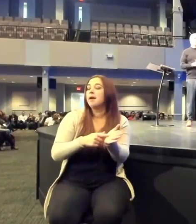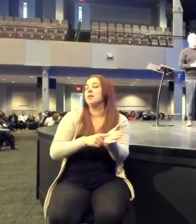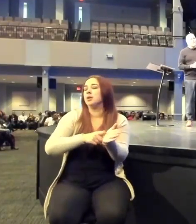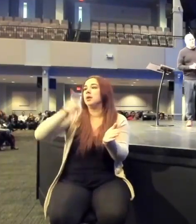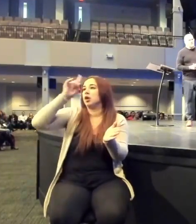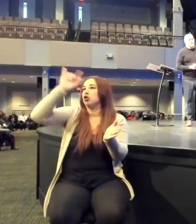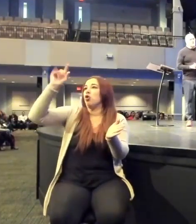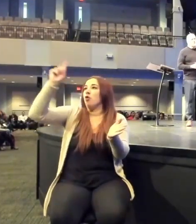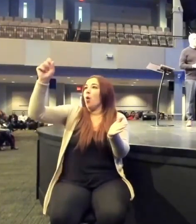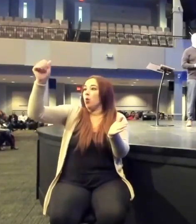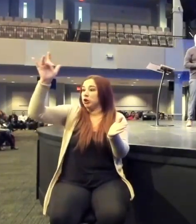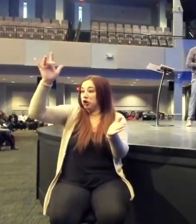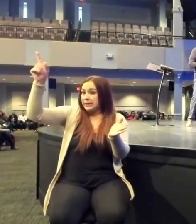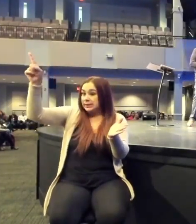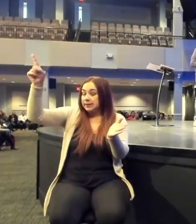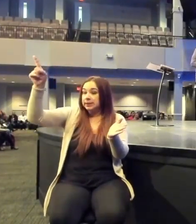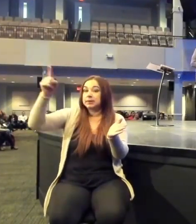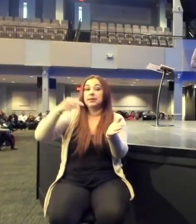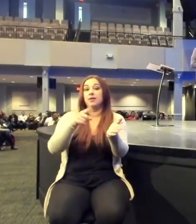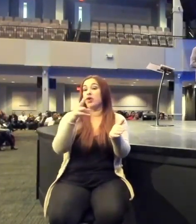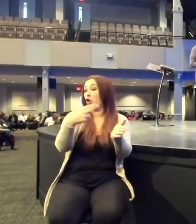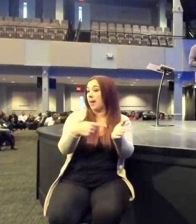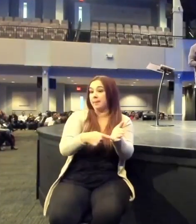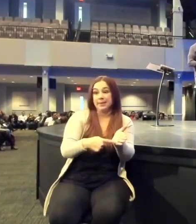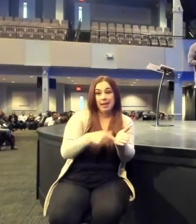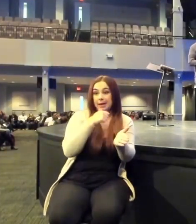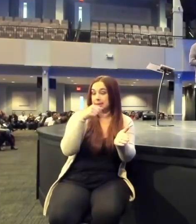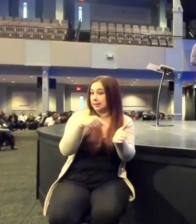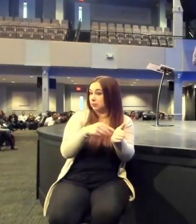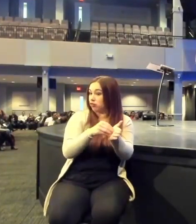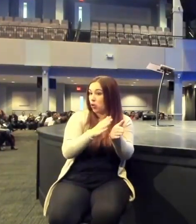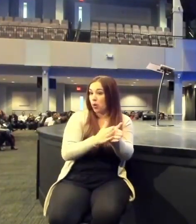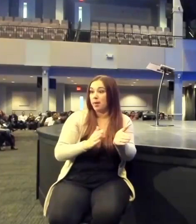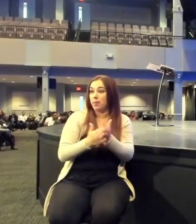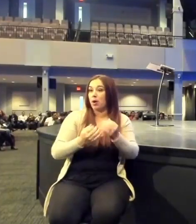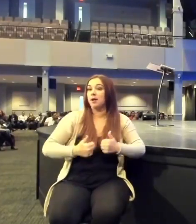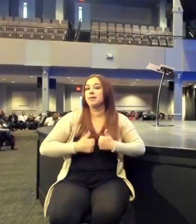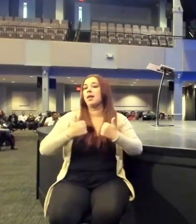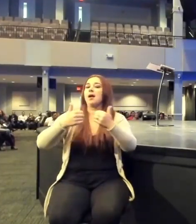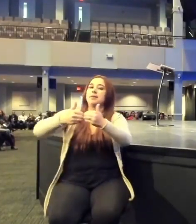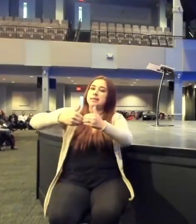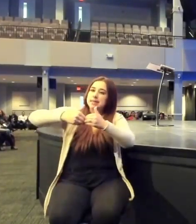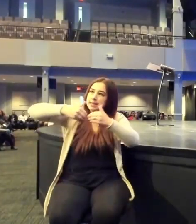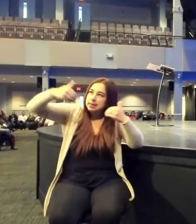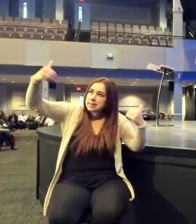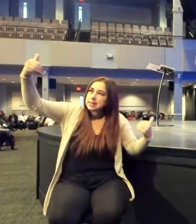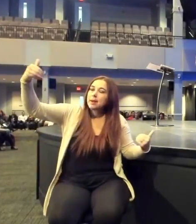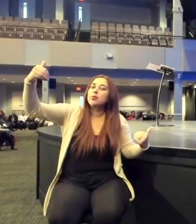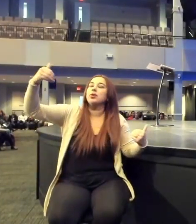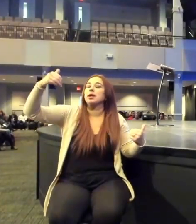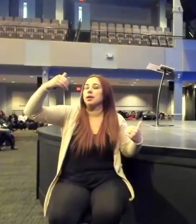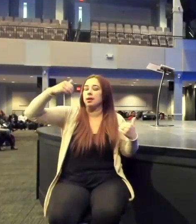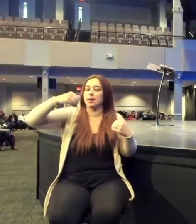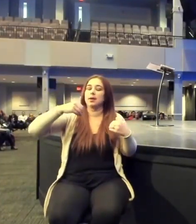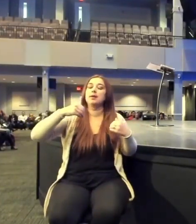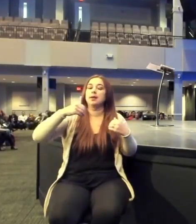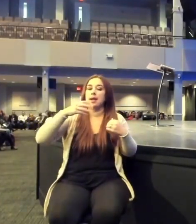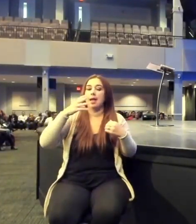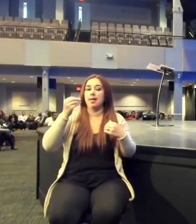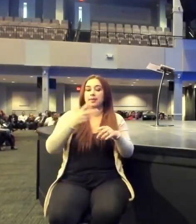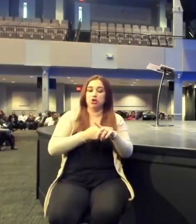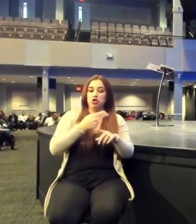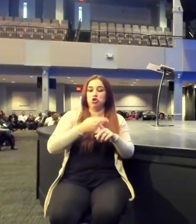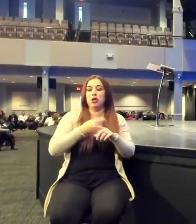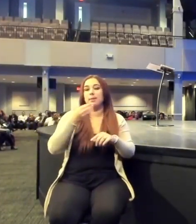to eternal reward with Jesus, and those whose names are not recorded in the book of life separated as the sheep from the goats. And of course, the